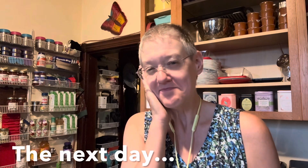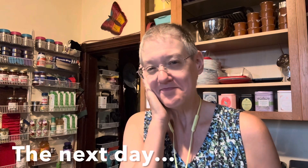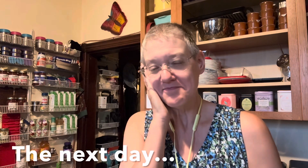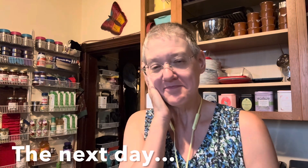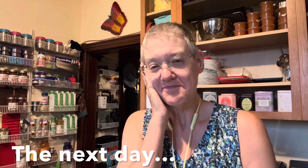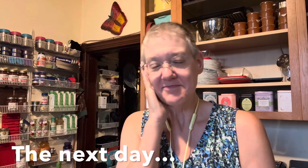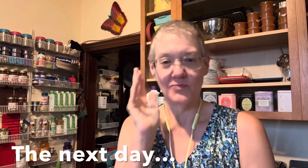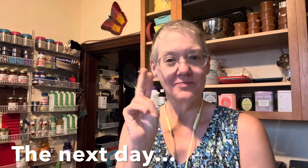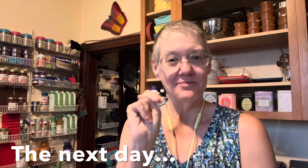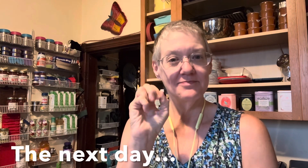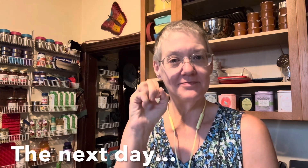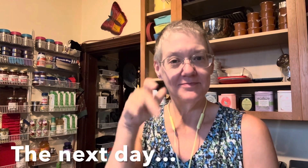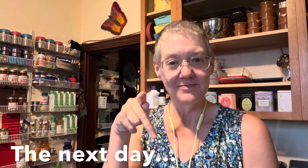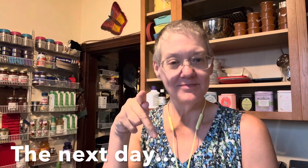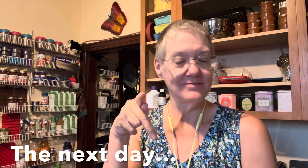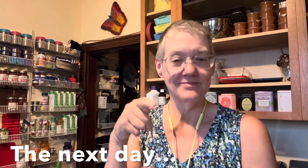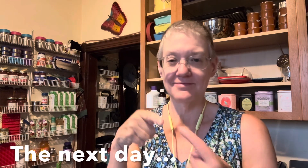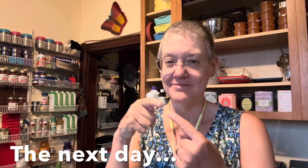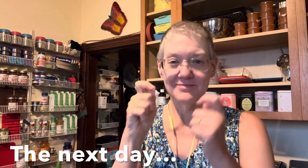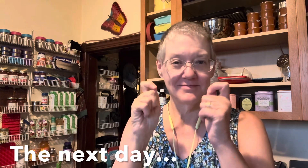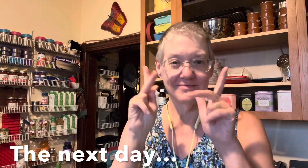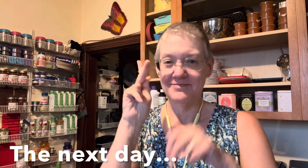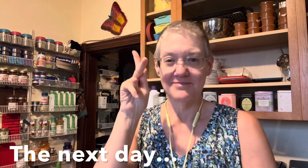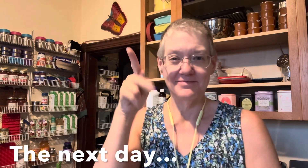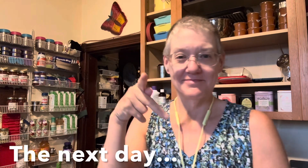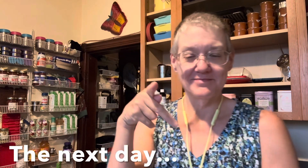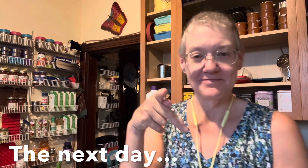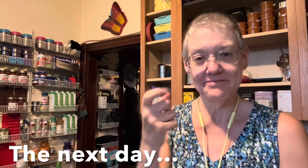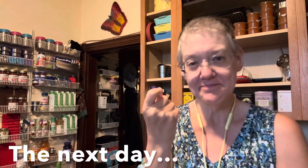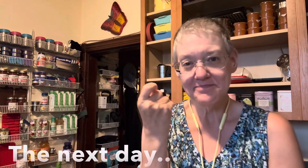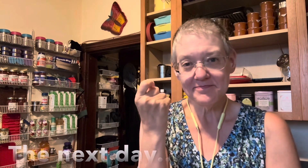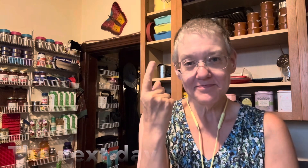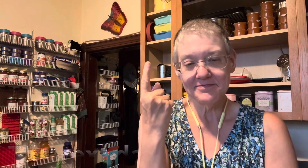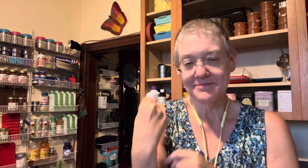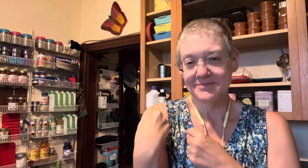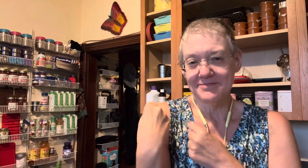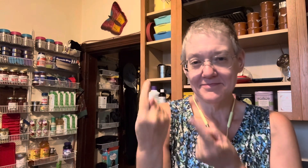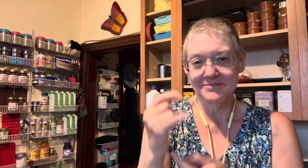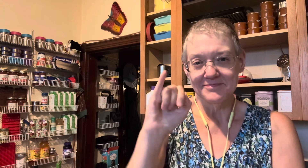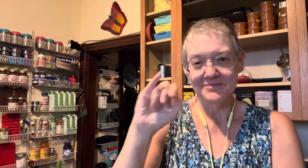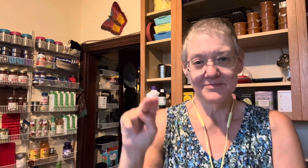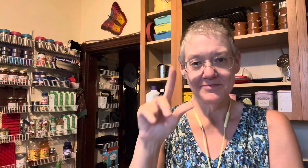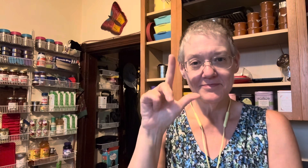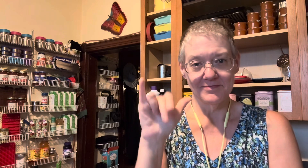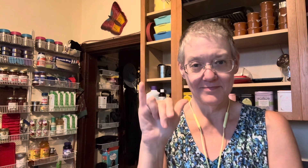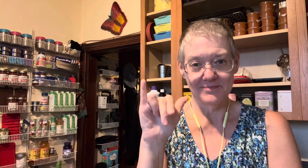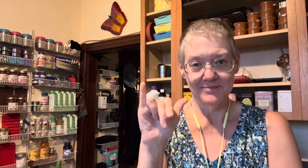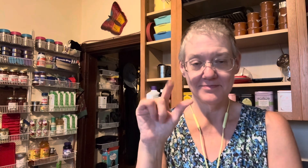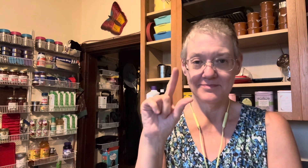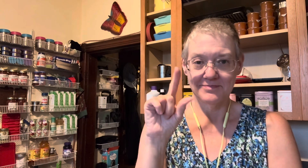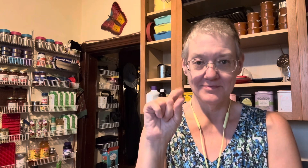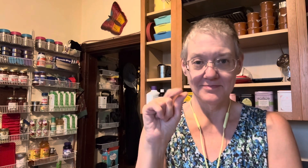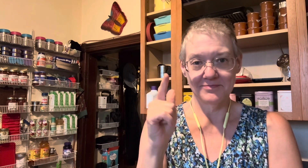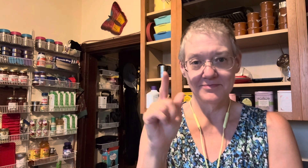Yesterday I laid down for a nap, and boy, I struggled to wake up. Because I've been running